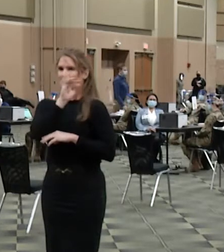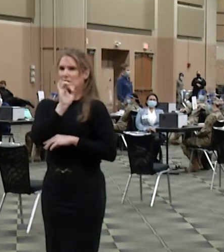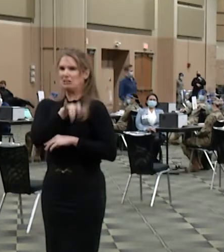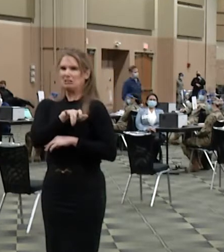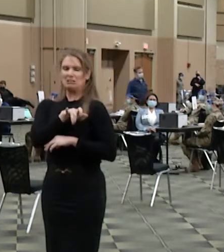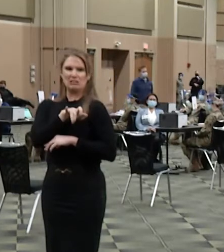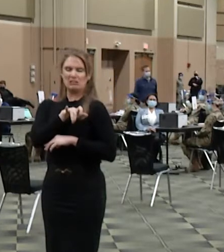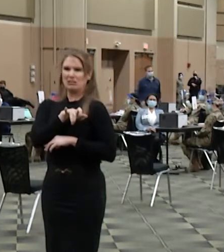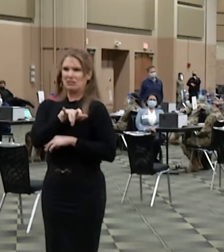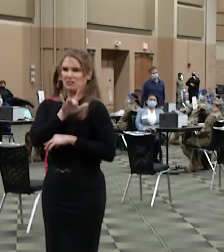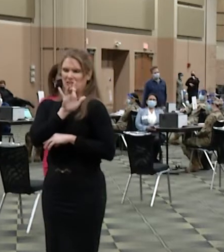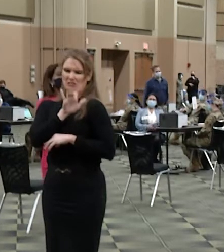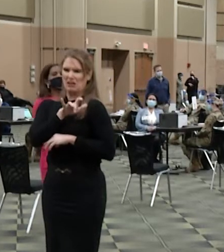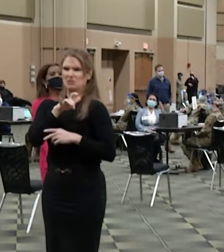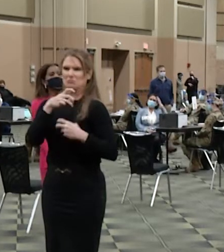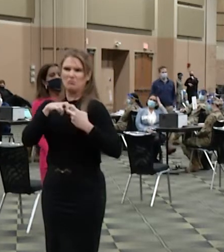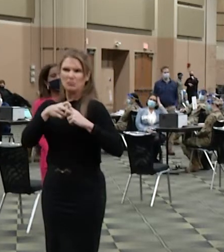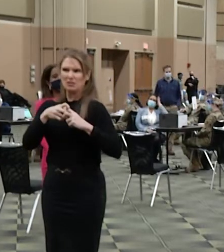the Tuskegee